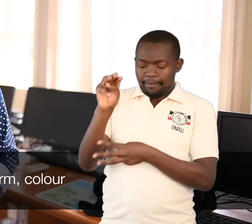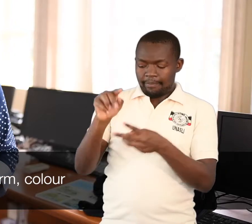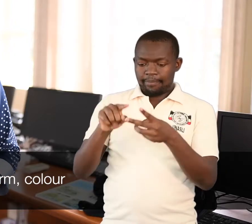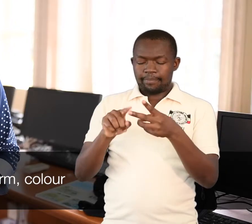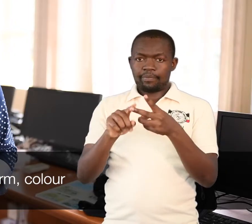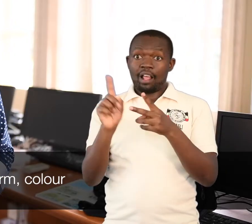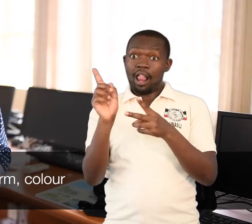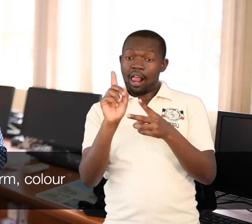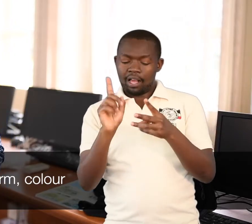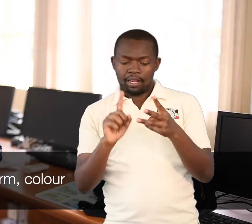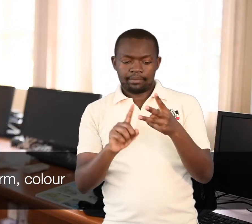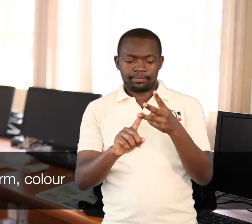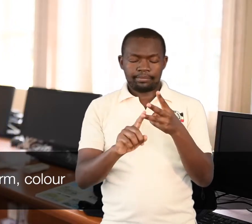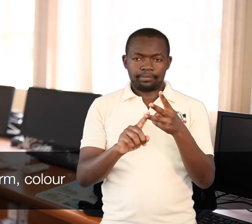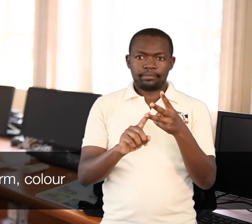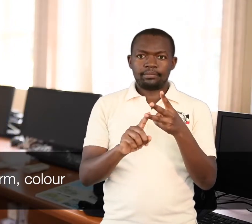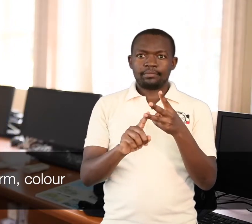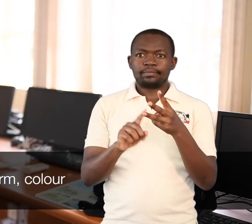concept.